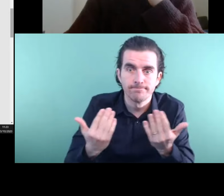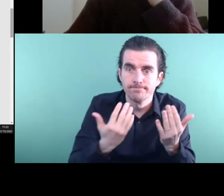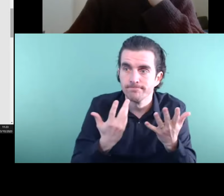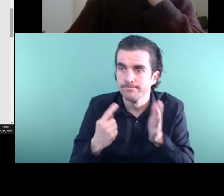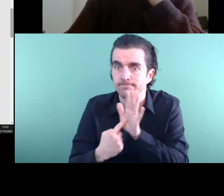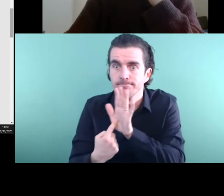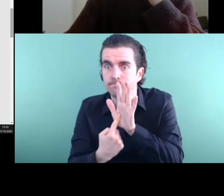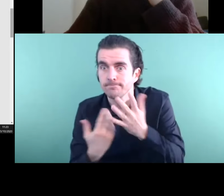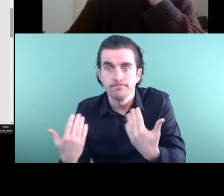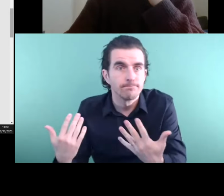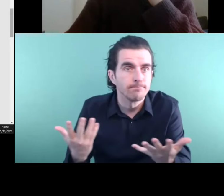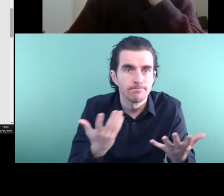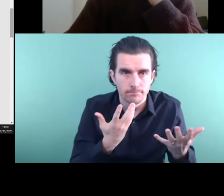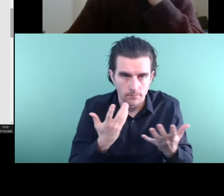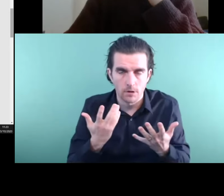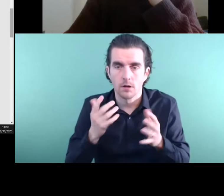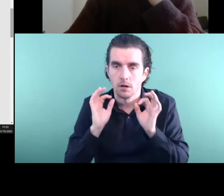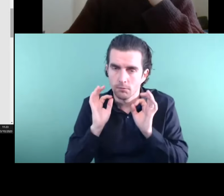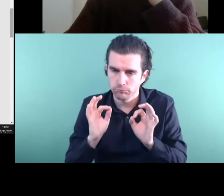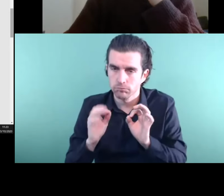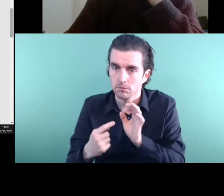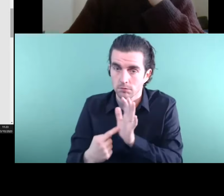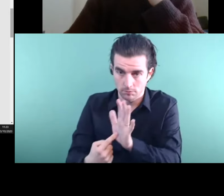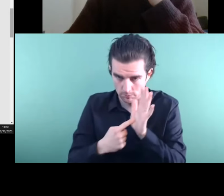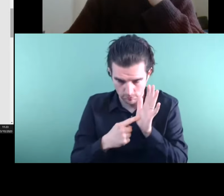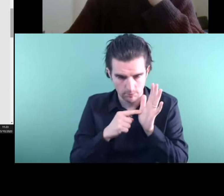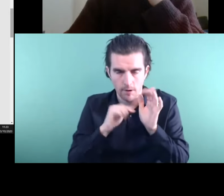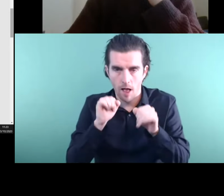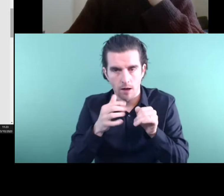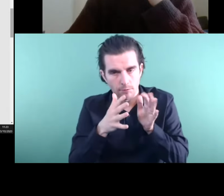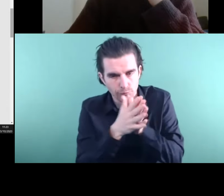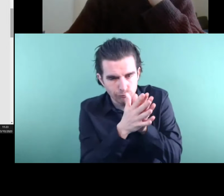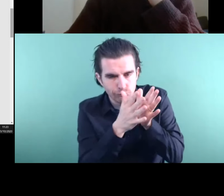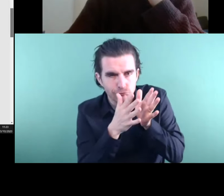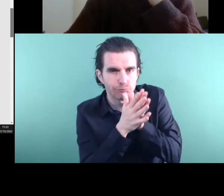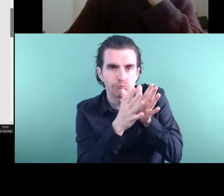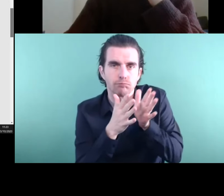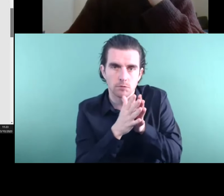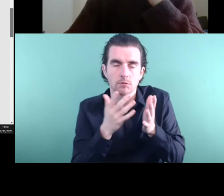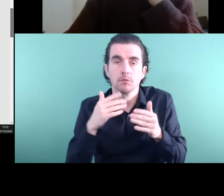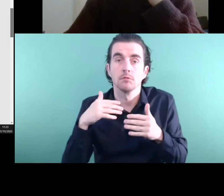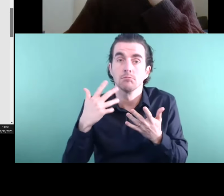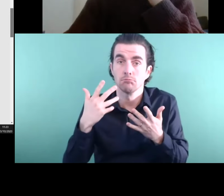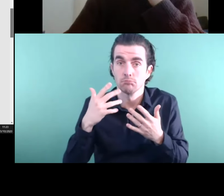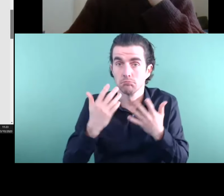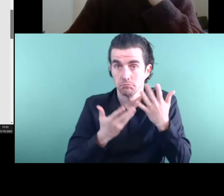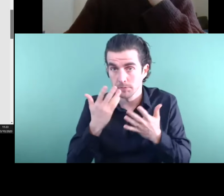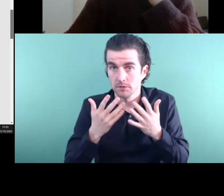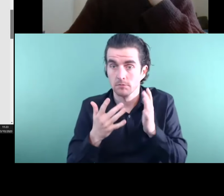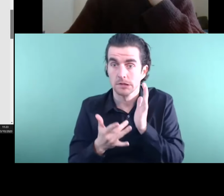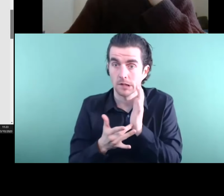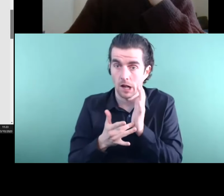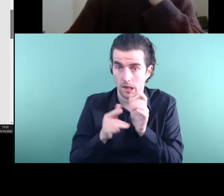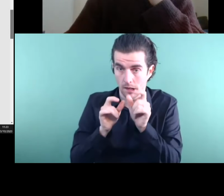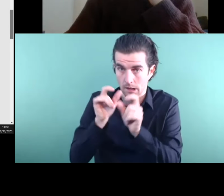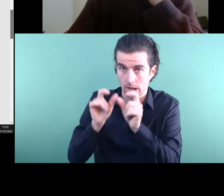a range of possibilities. It's not one option. Which brings me to the next slide,